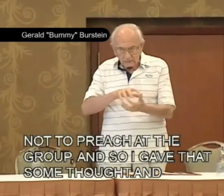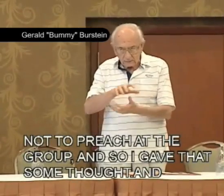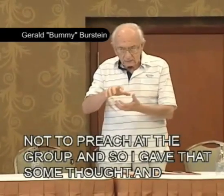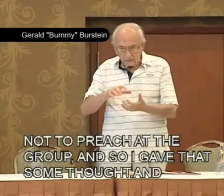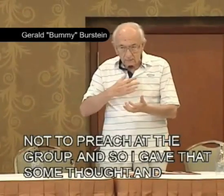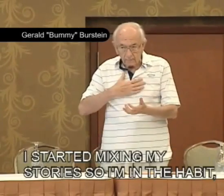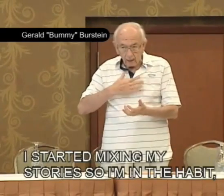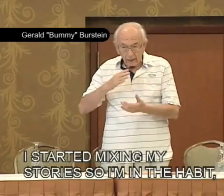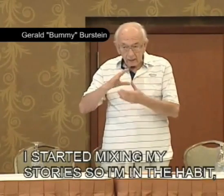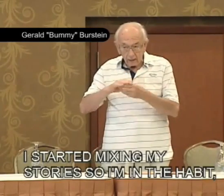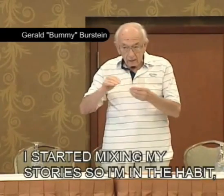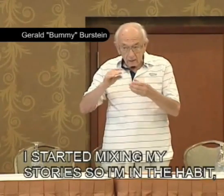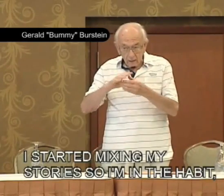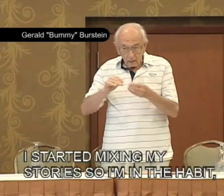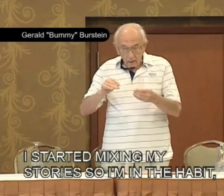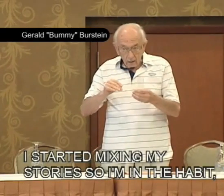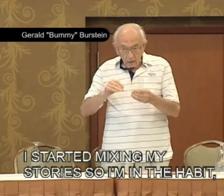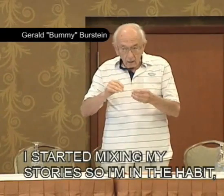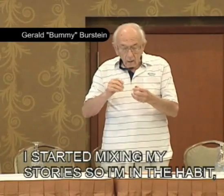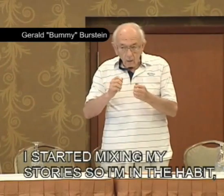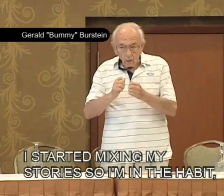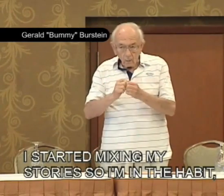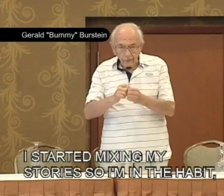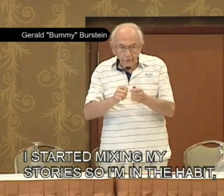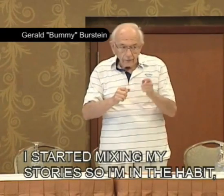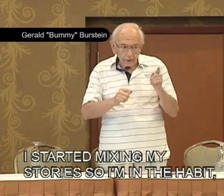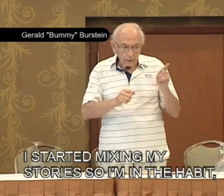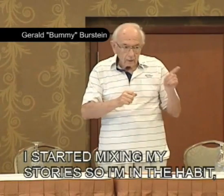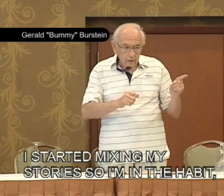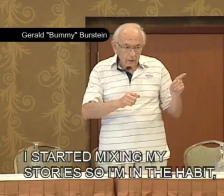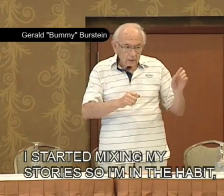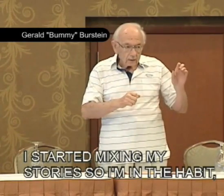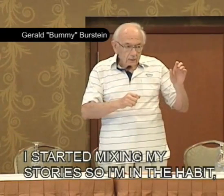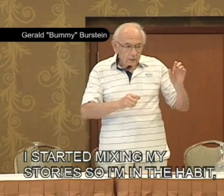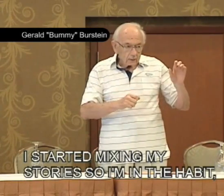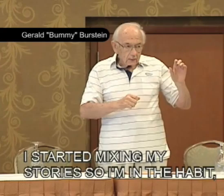and I started mixing my stories